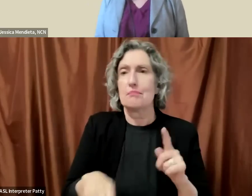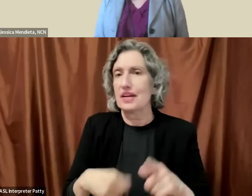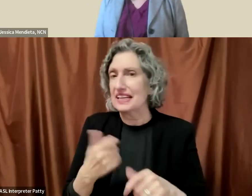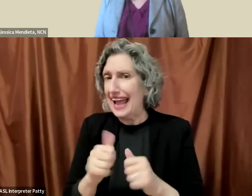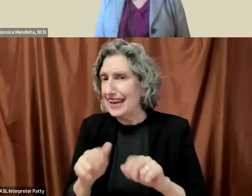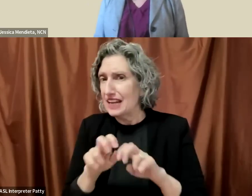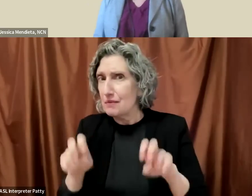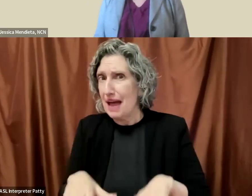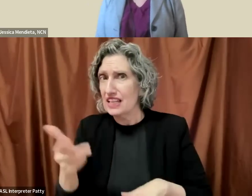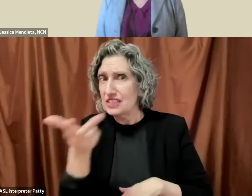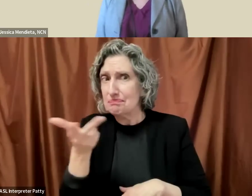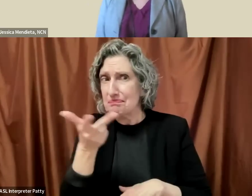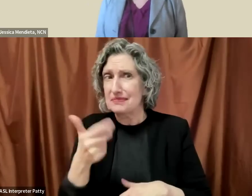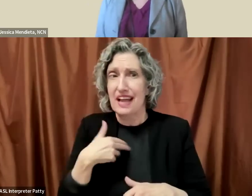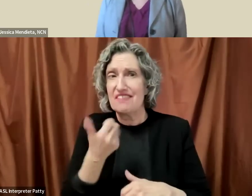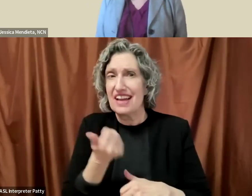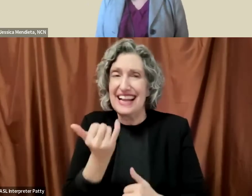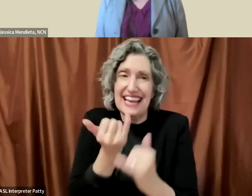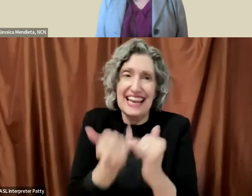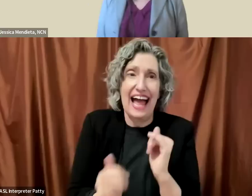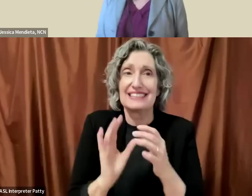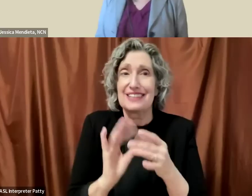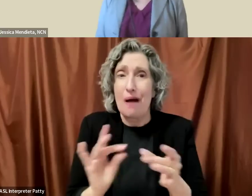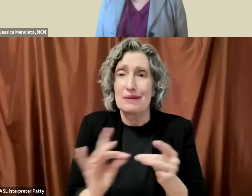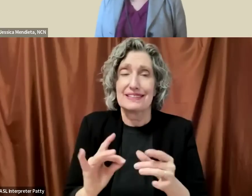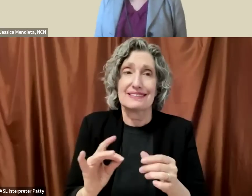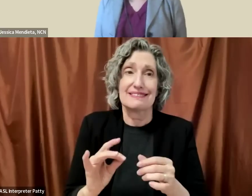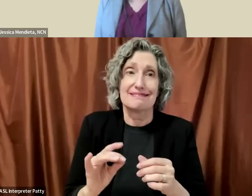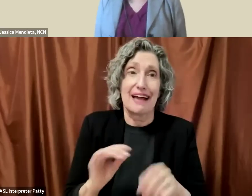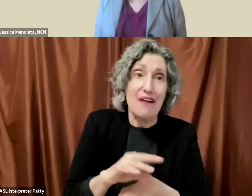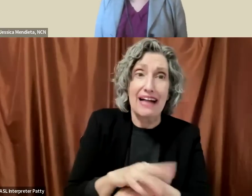remarks, advice, or just any reassurance.